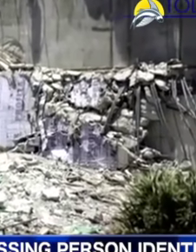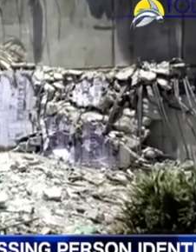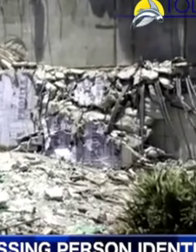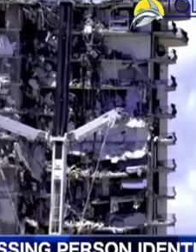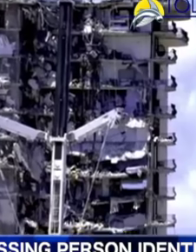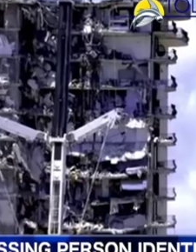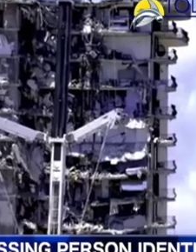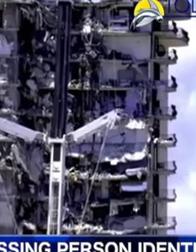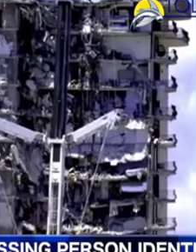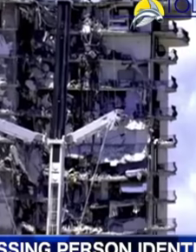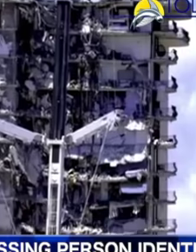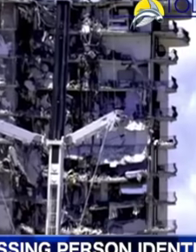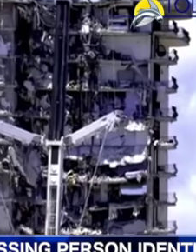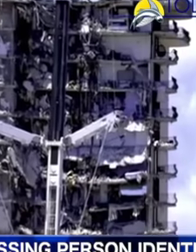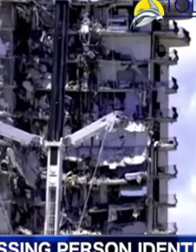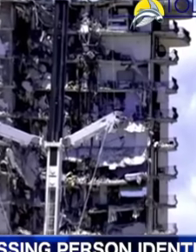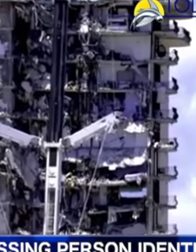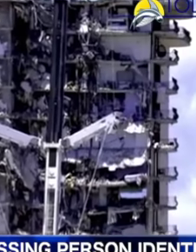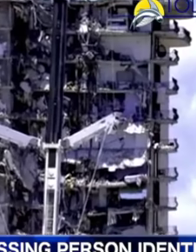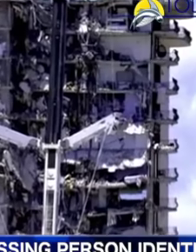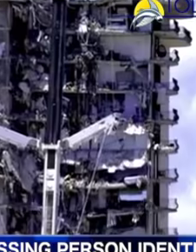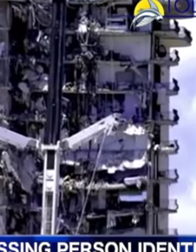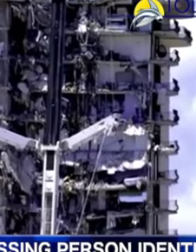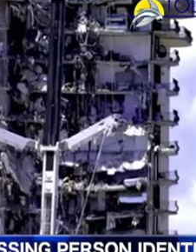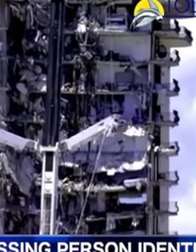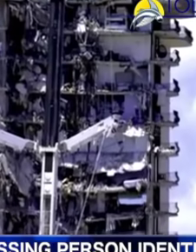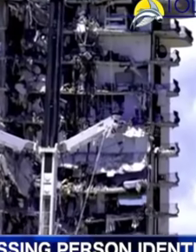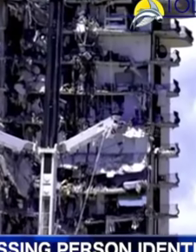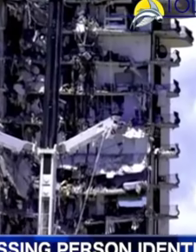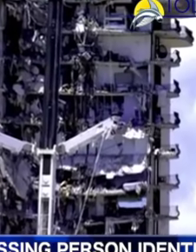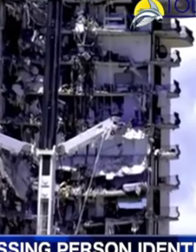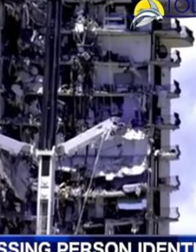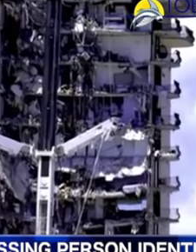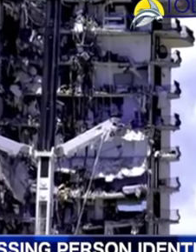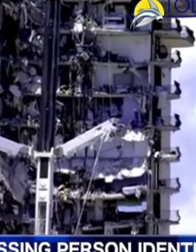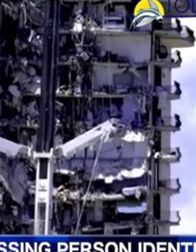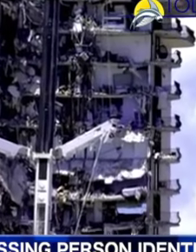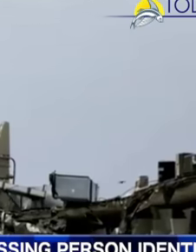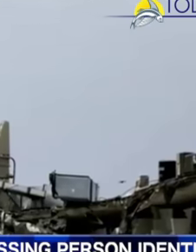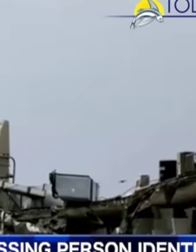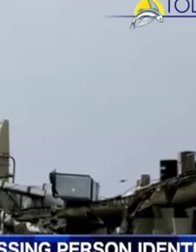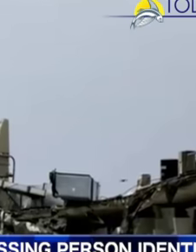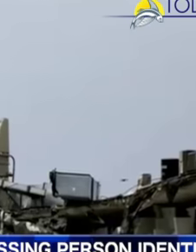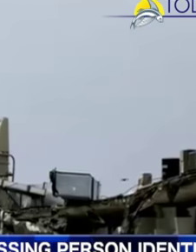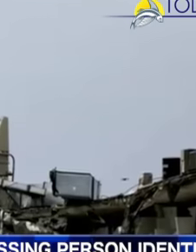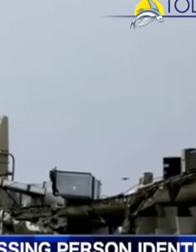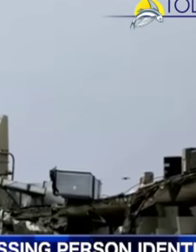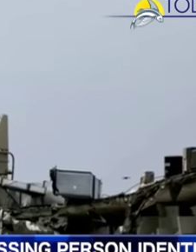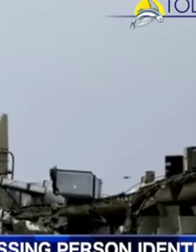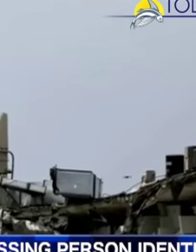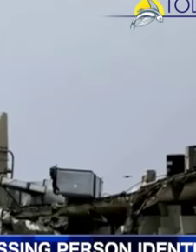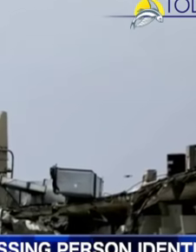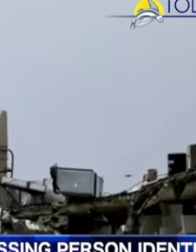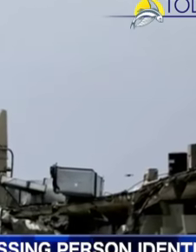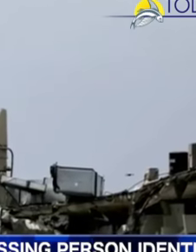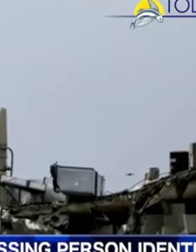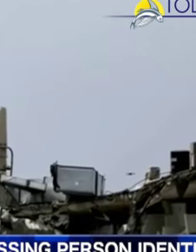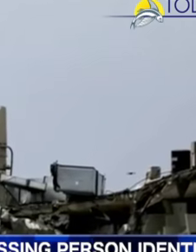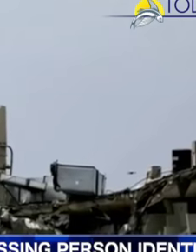end to a month-long search and recovery operation. Miami-Dade Mayor Daniela Levine Carver